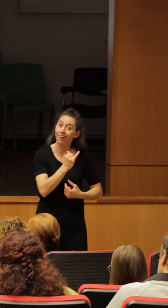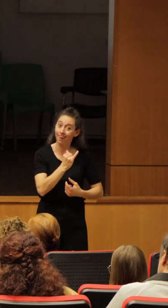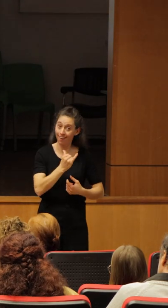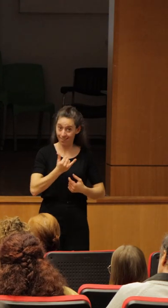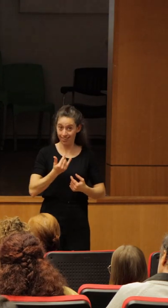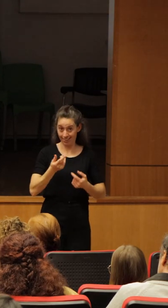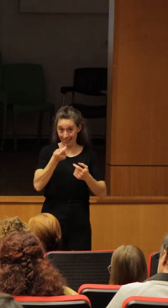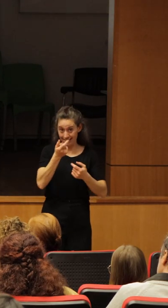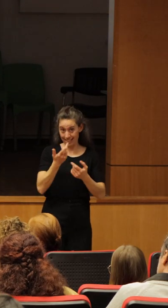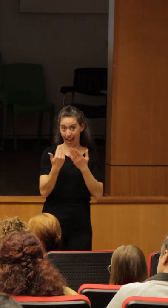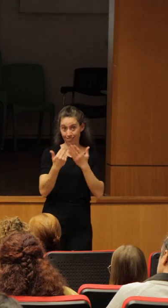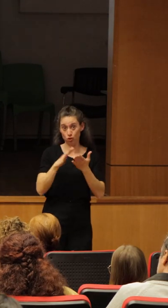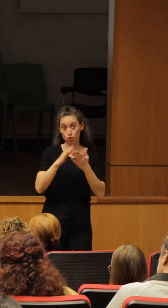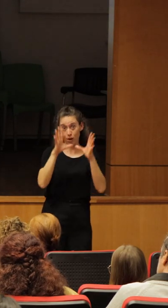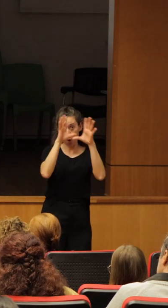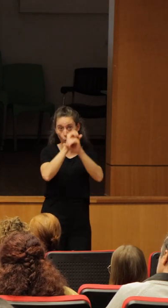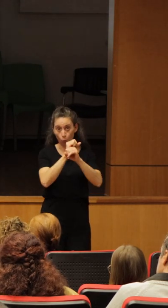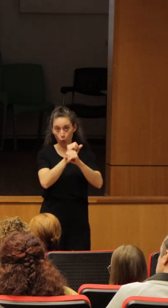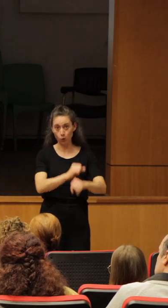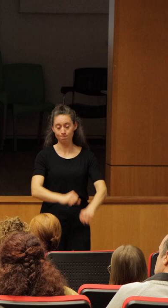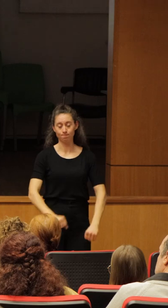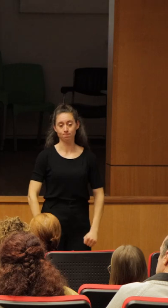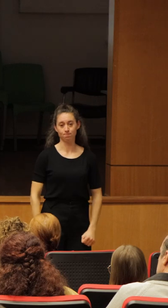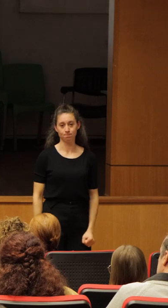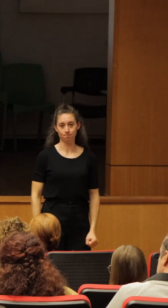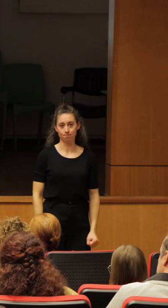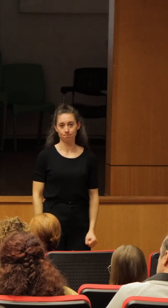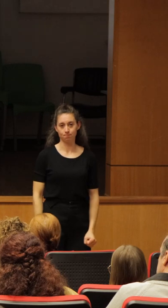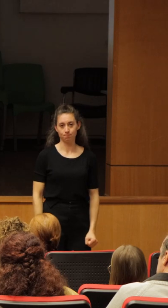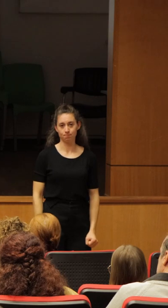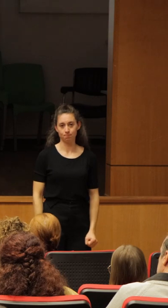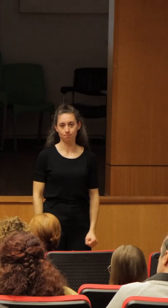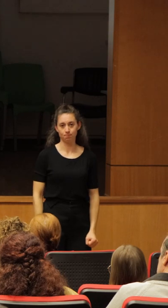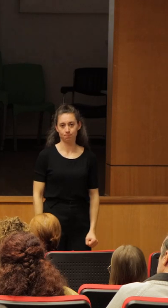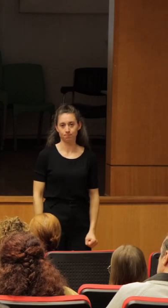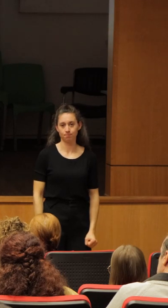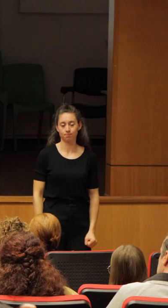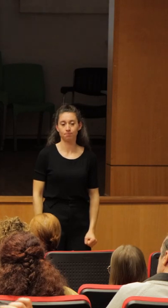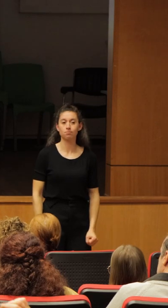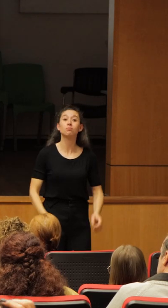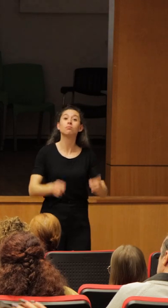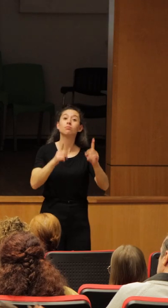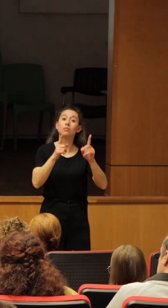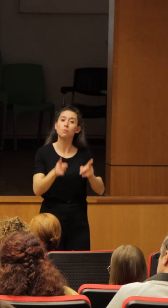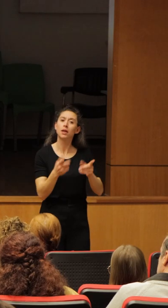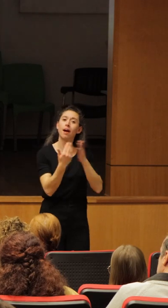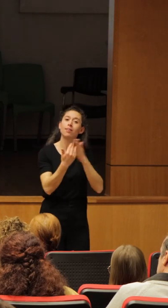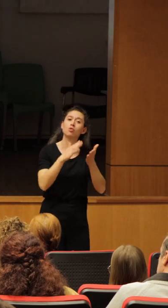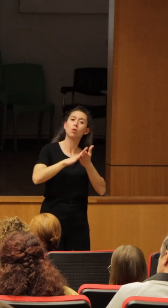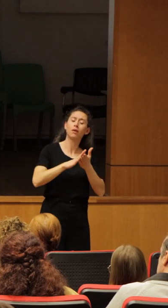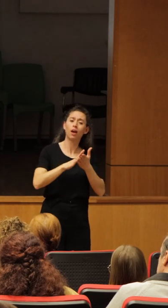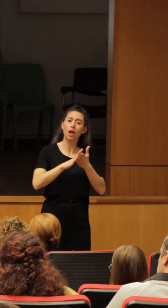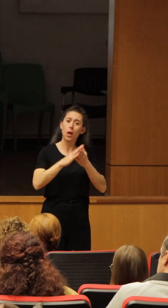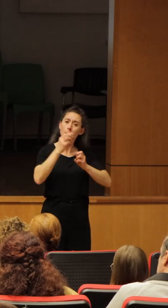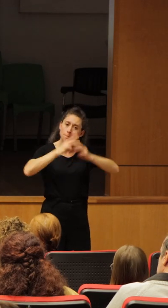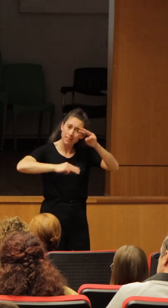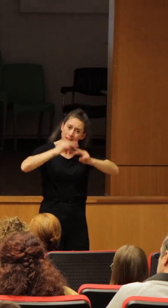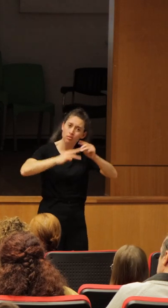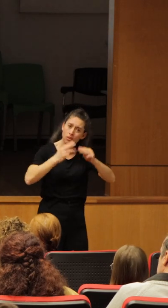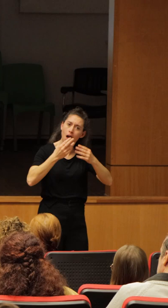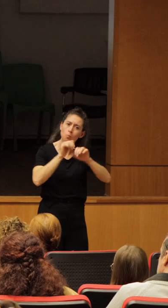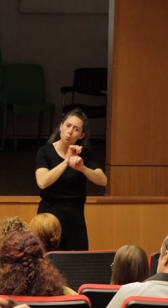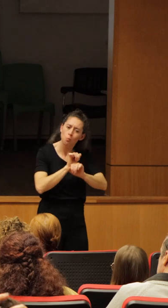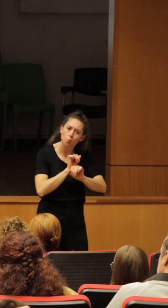anécdota. Then we'll talk about how metaphors can be a solution. También vamos a ver cómo las metáforas pueden ser una